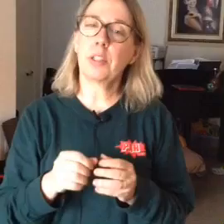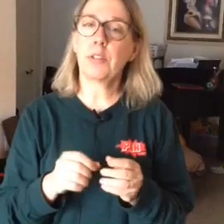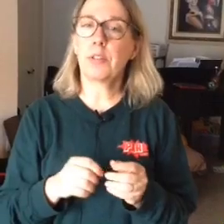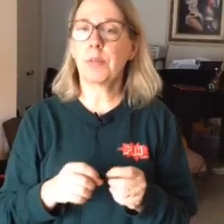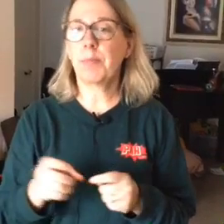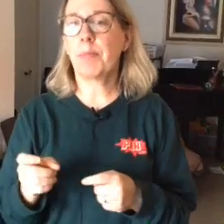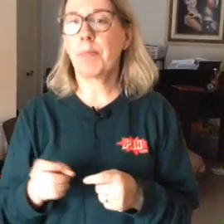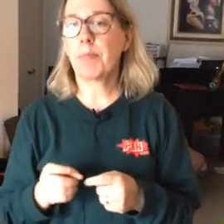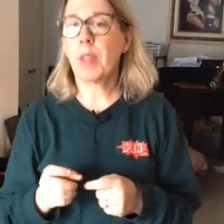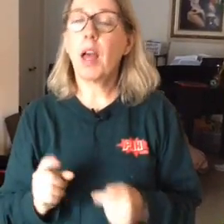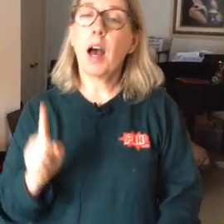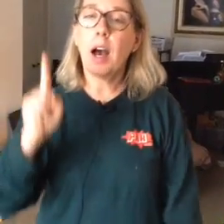directions. Up,